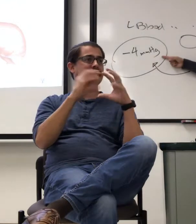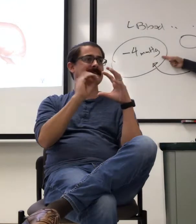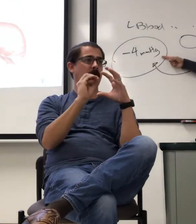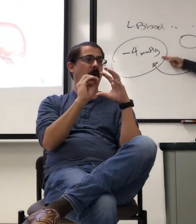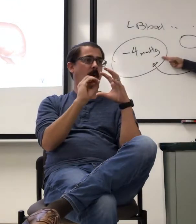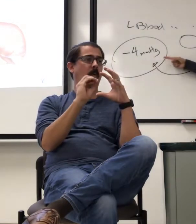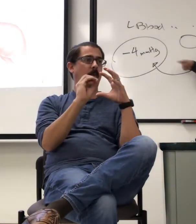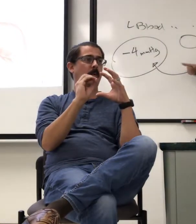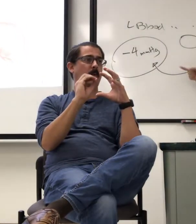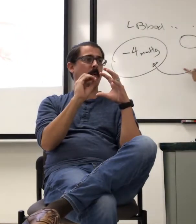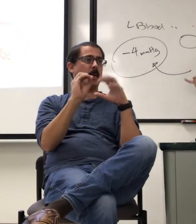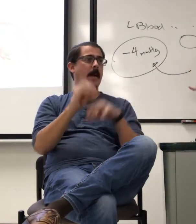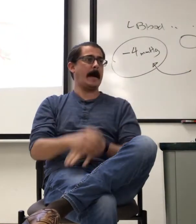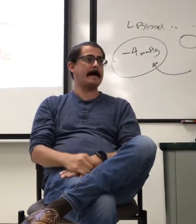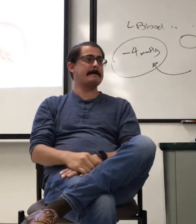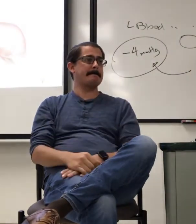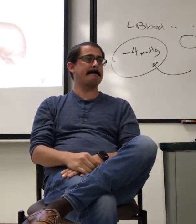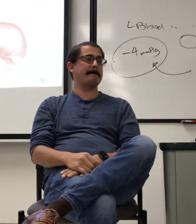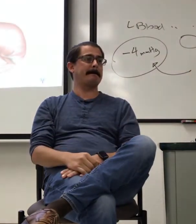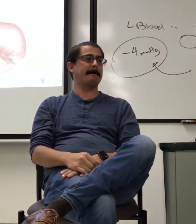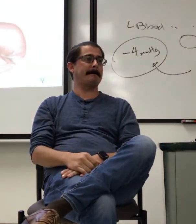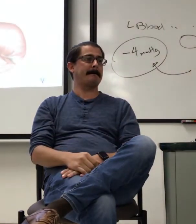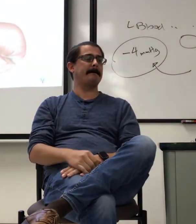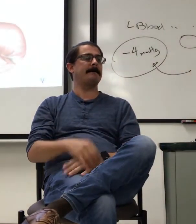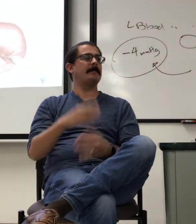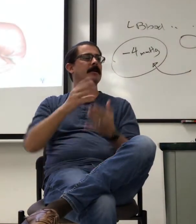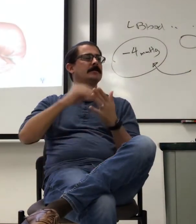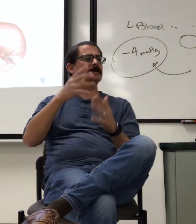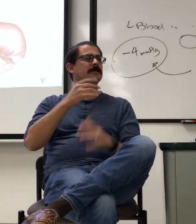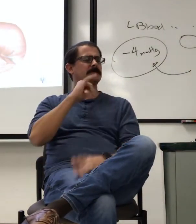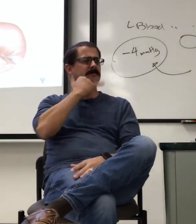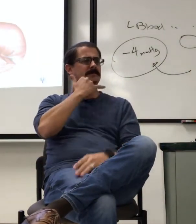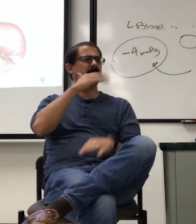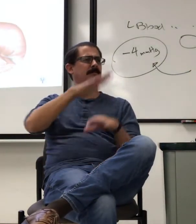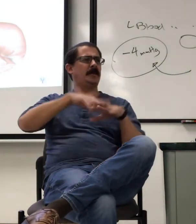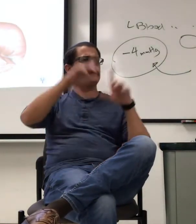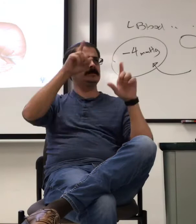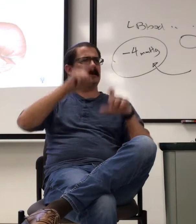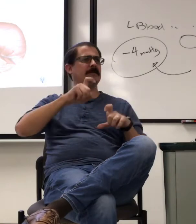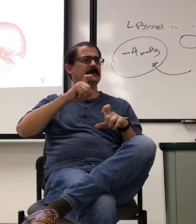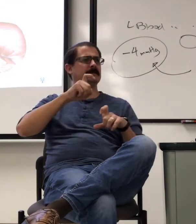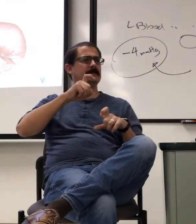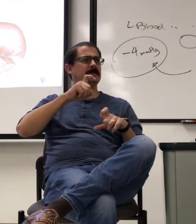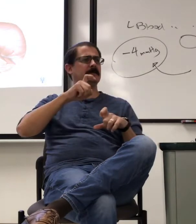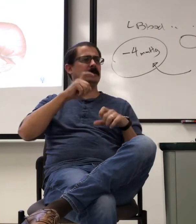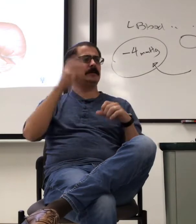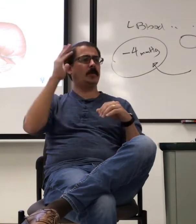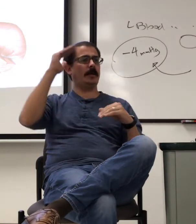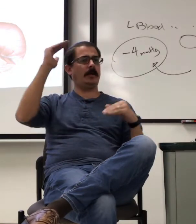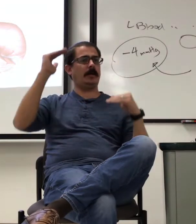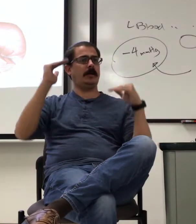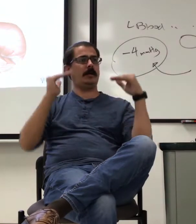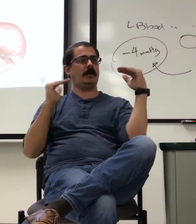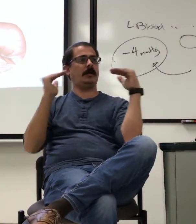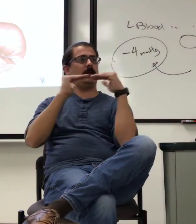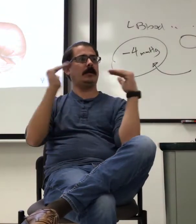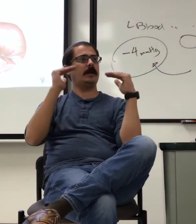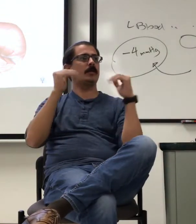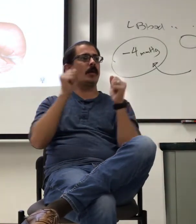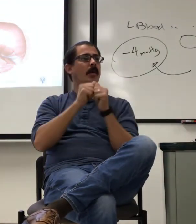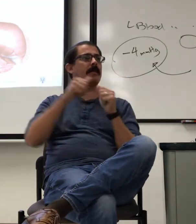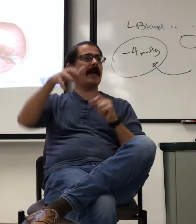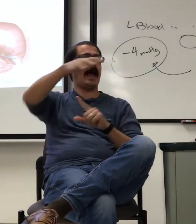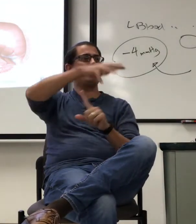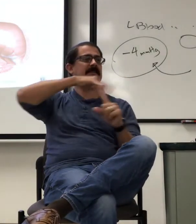0. Okay, and that's something that students frequently miss on the test. You're just equilibrating with the atmospheric air when the lung